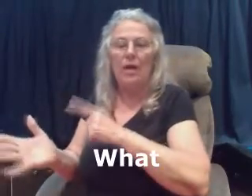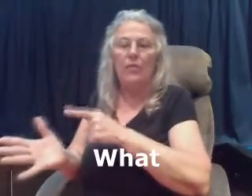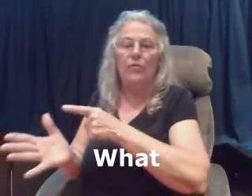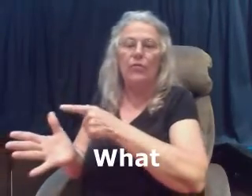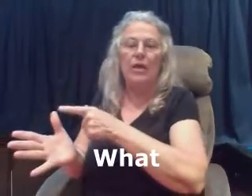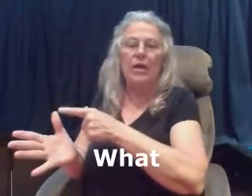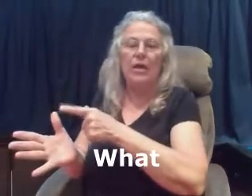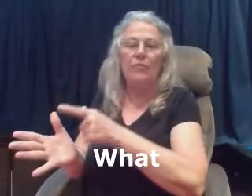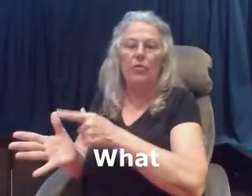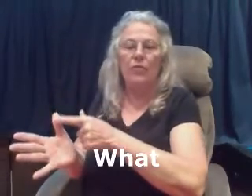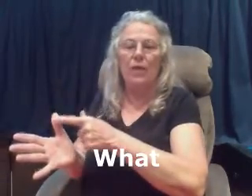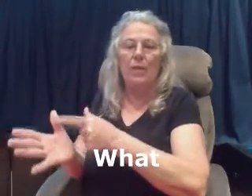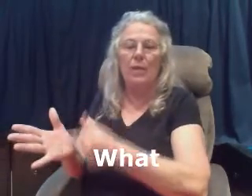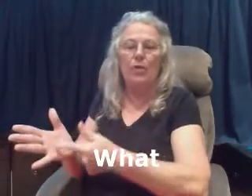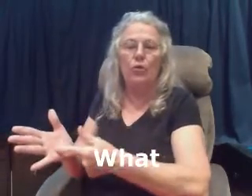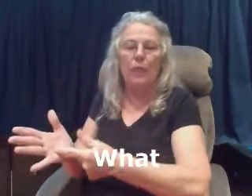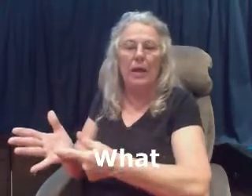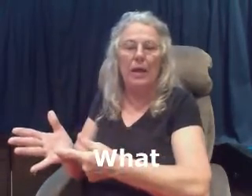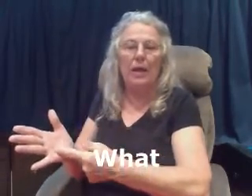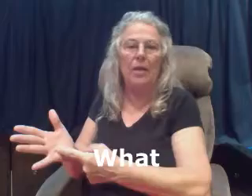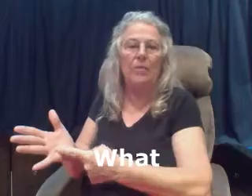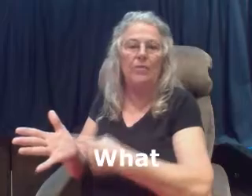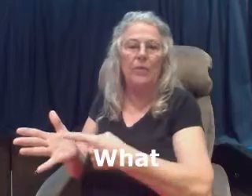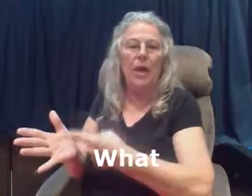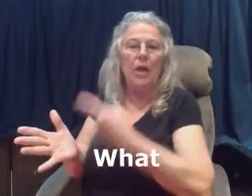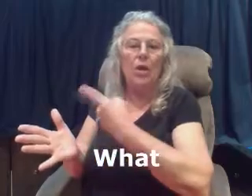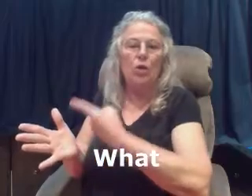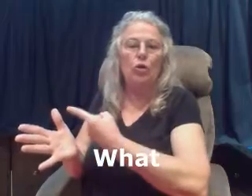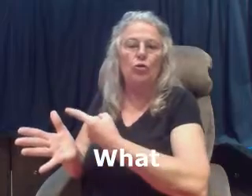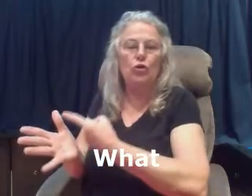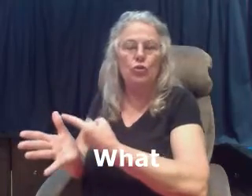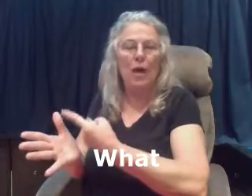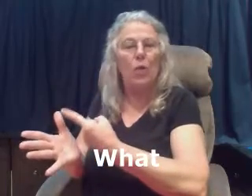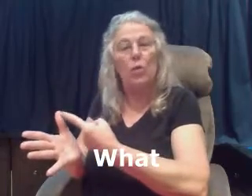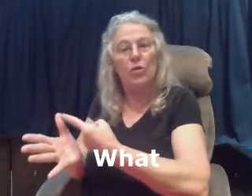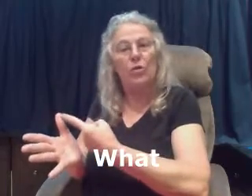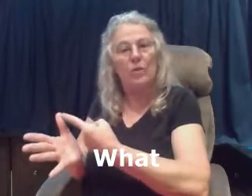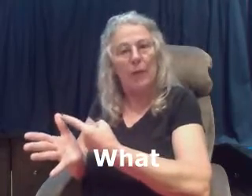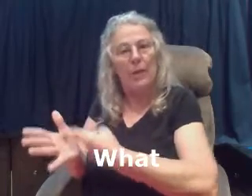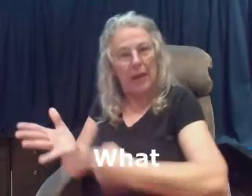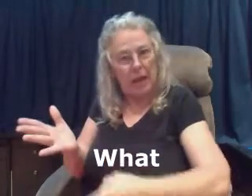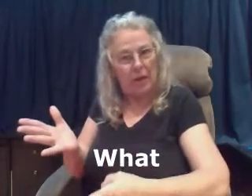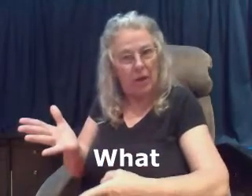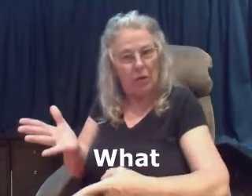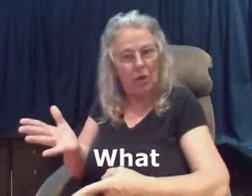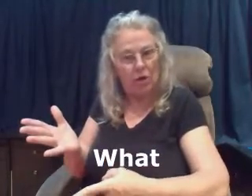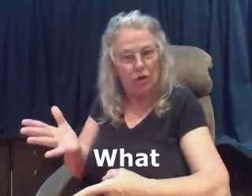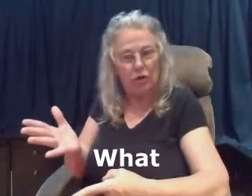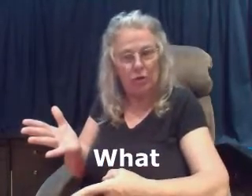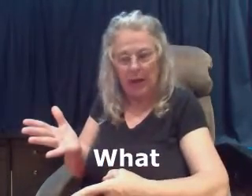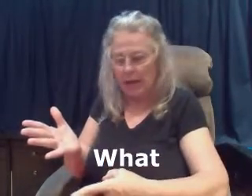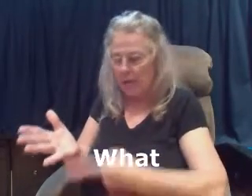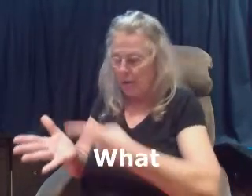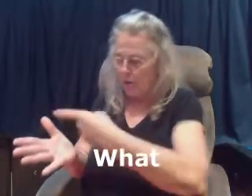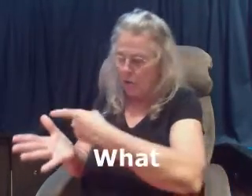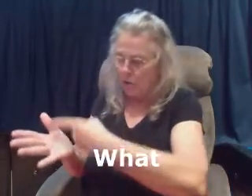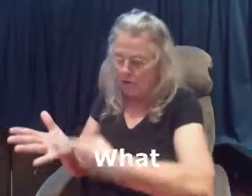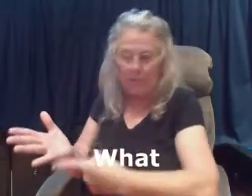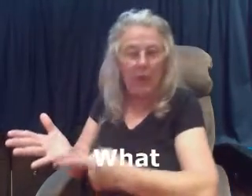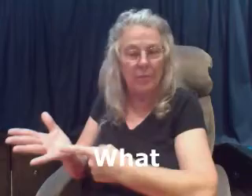if you think of your thumb and your pinky, you strike with your dominant hand, across the palm till